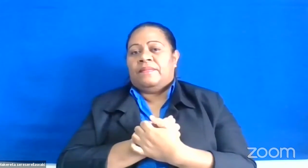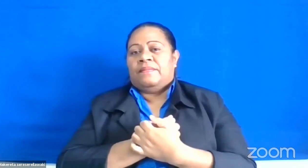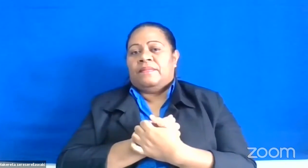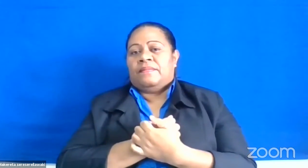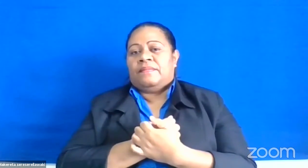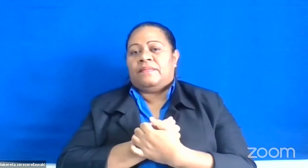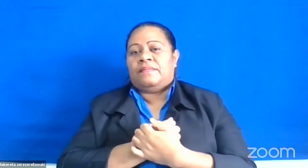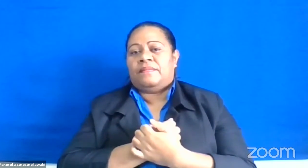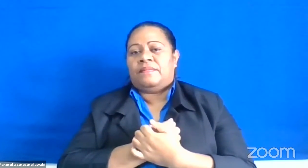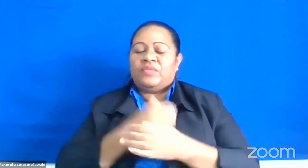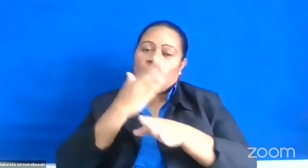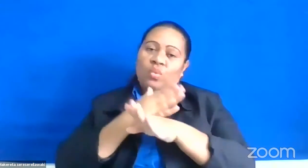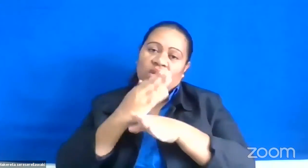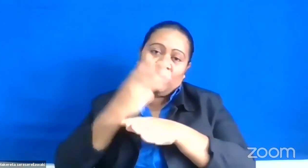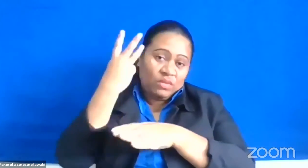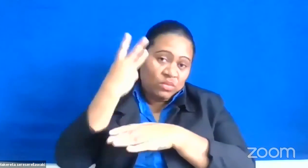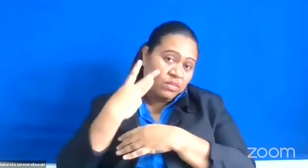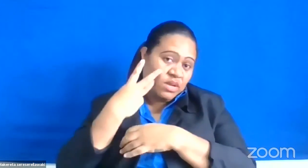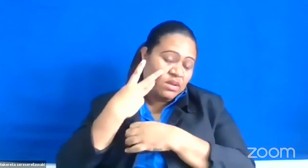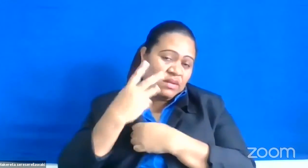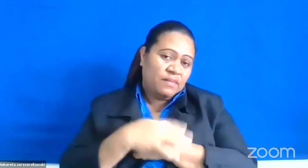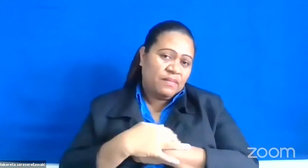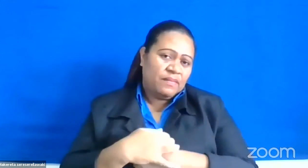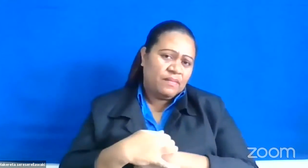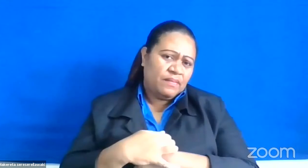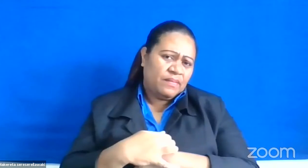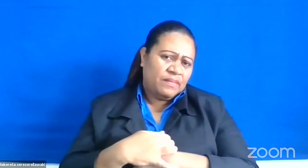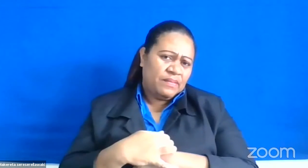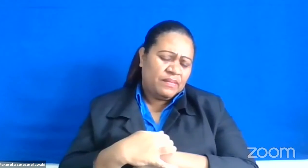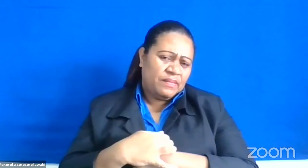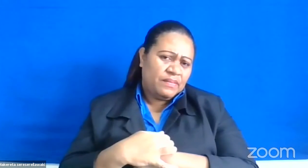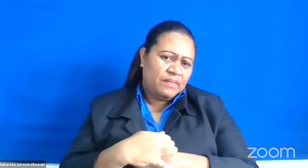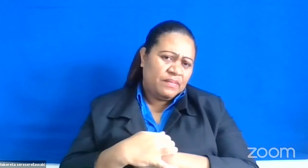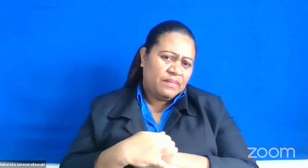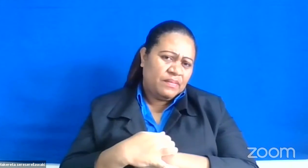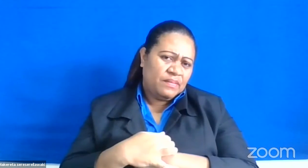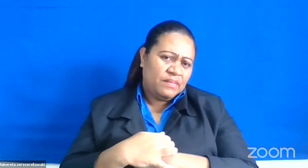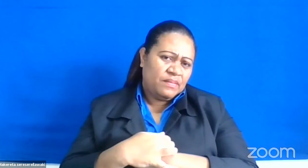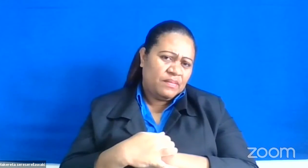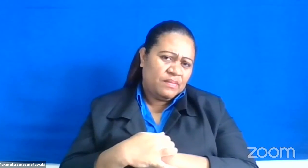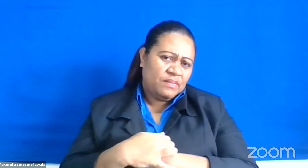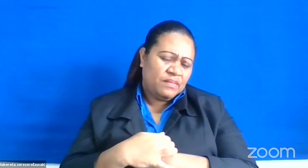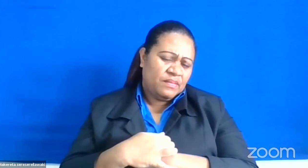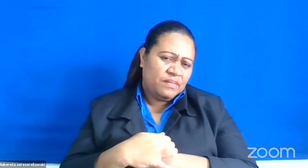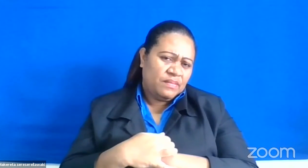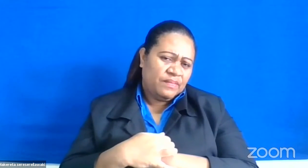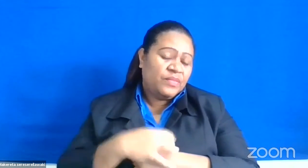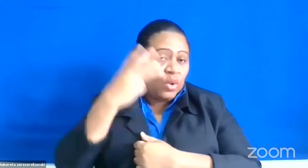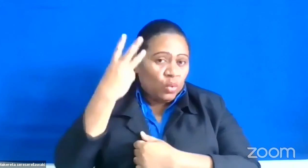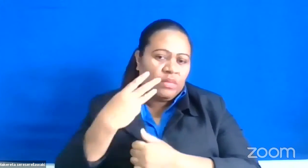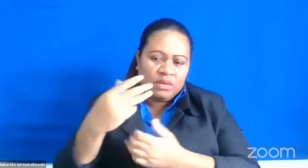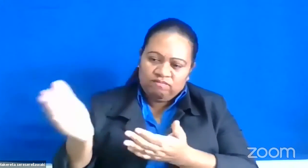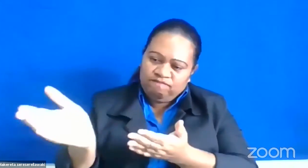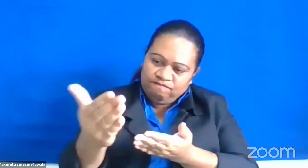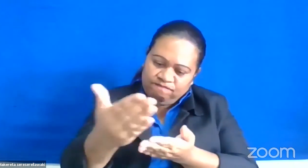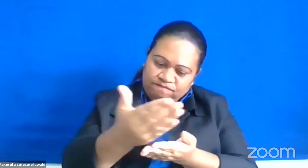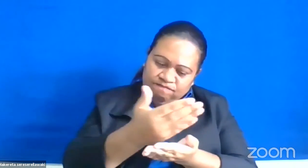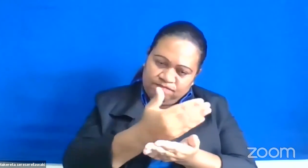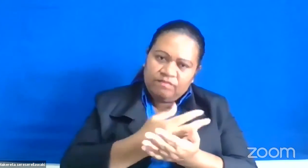working with women um women are the ones that collect and gather food